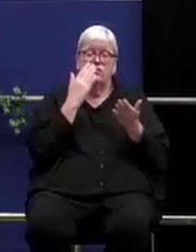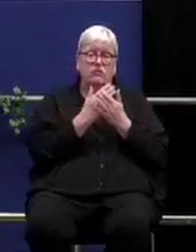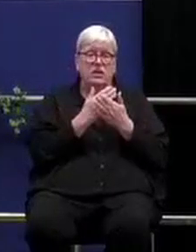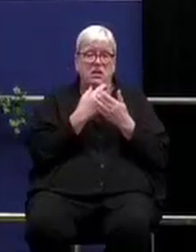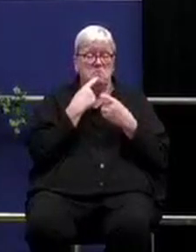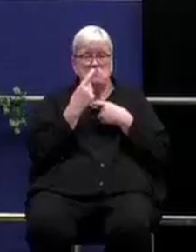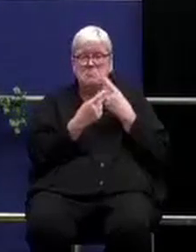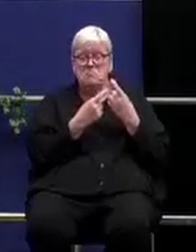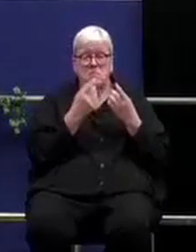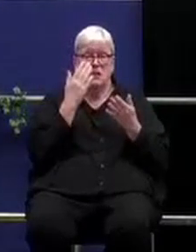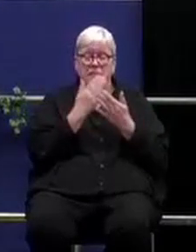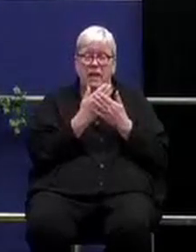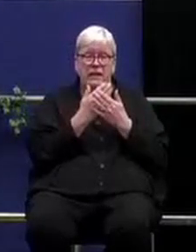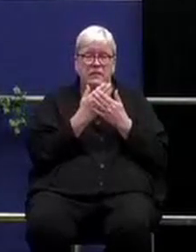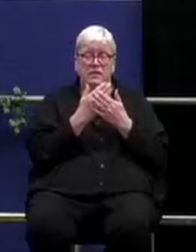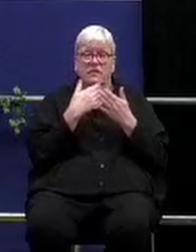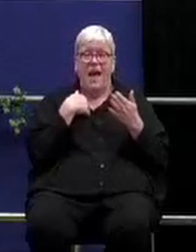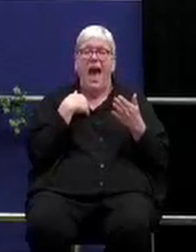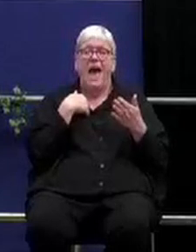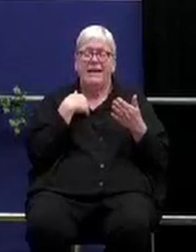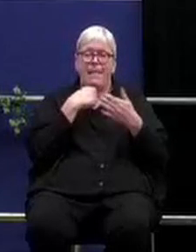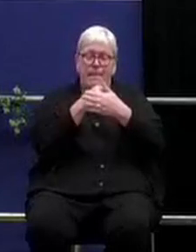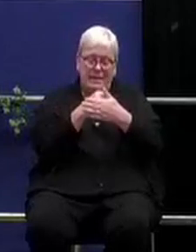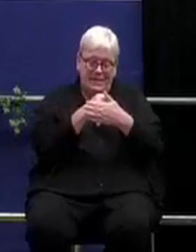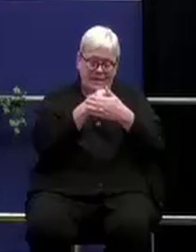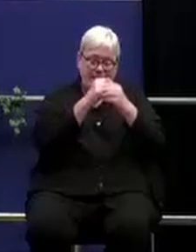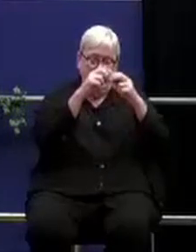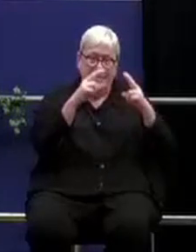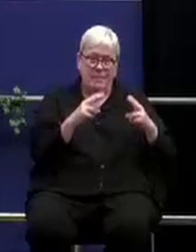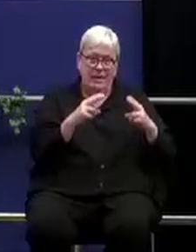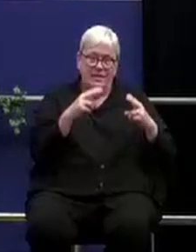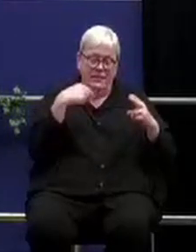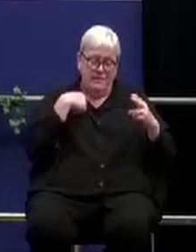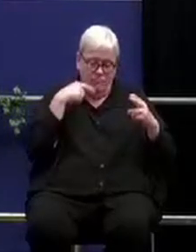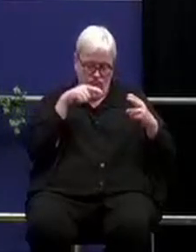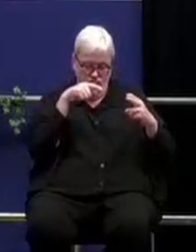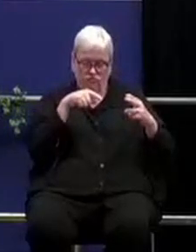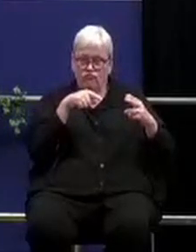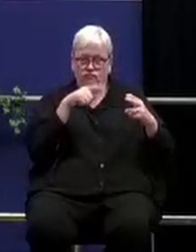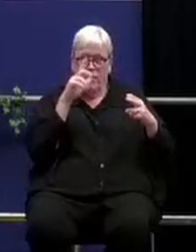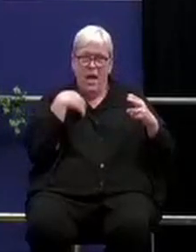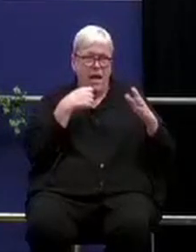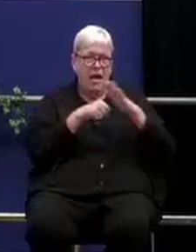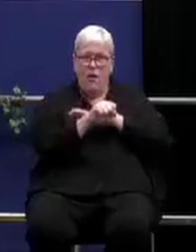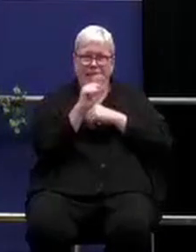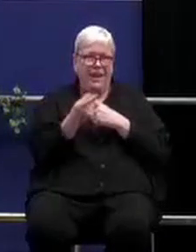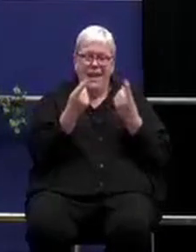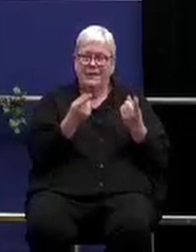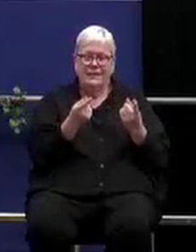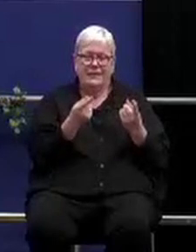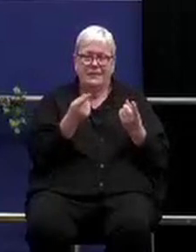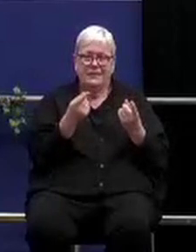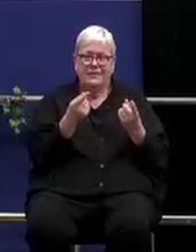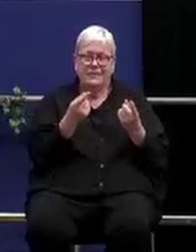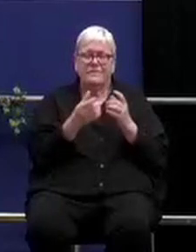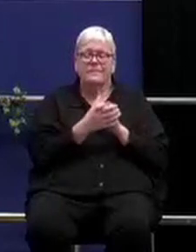fact that I'd visited a space that I mirrored the bunker on, and I couldn't help but think, what would this be like to